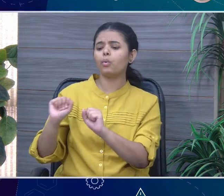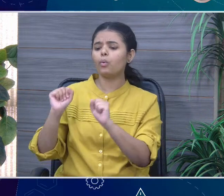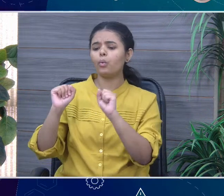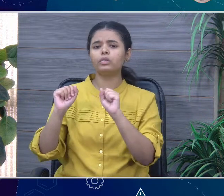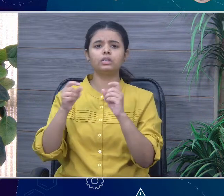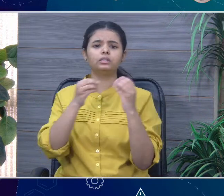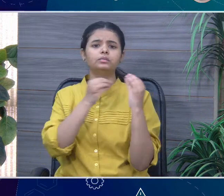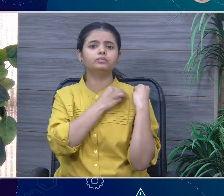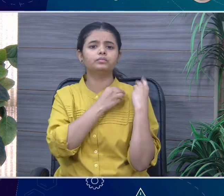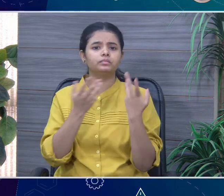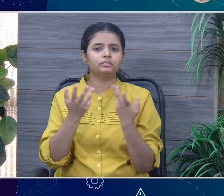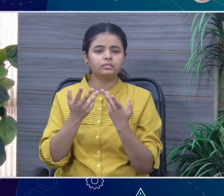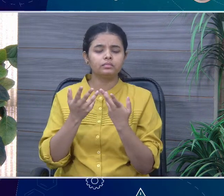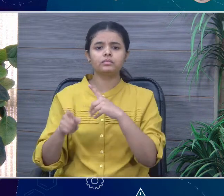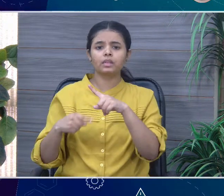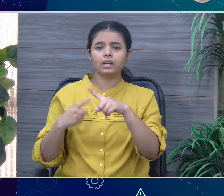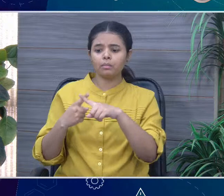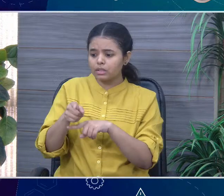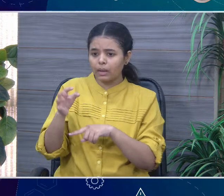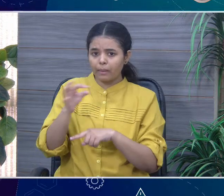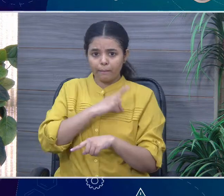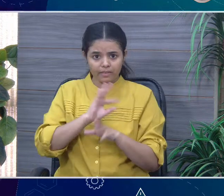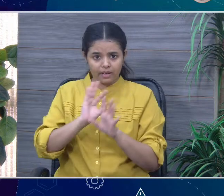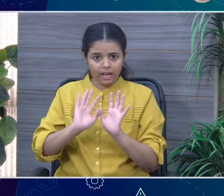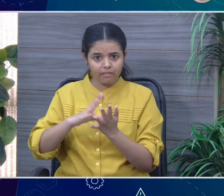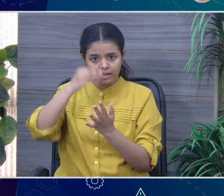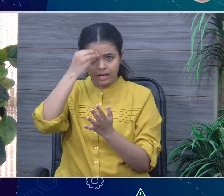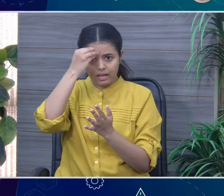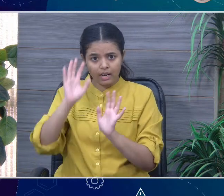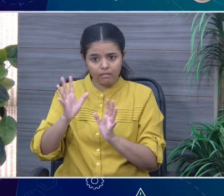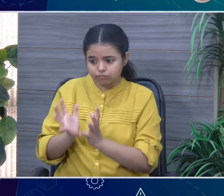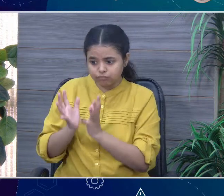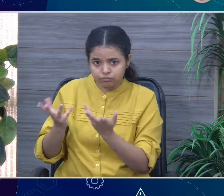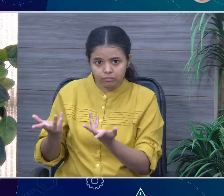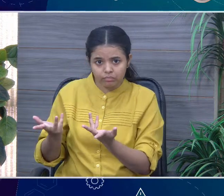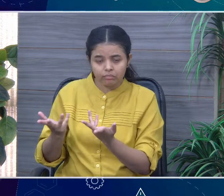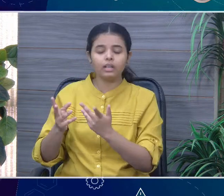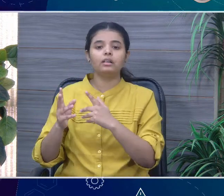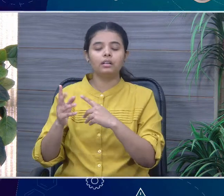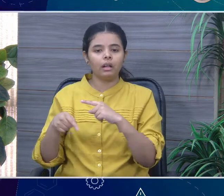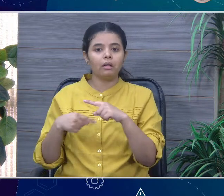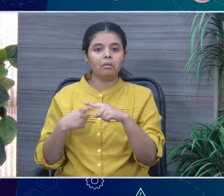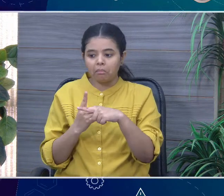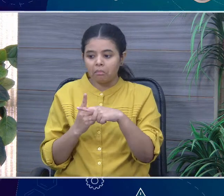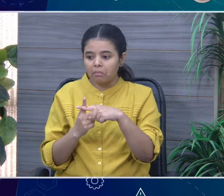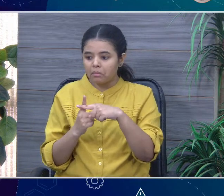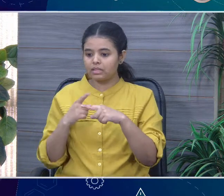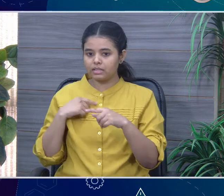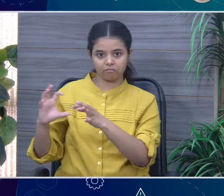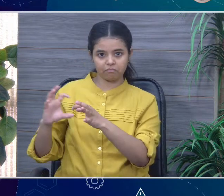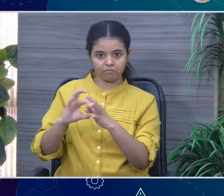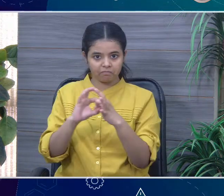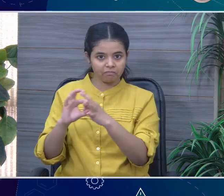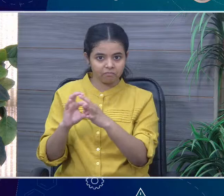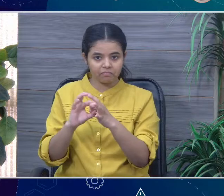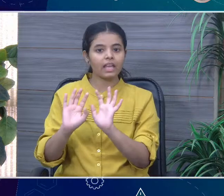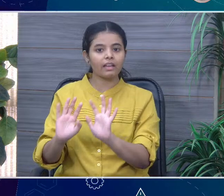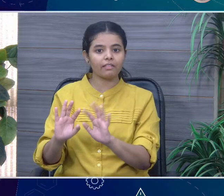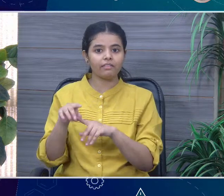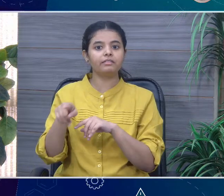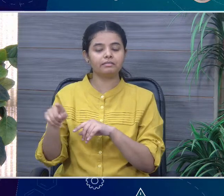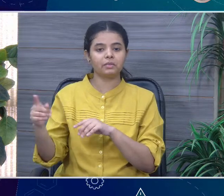roles, how they are going to benefit from each other, for how long are they associated with each other. So there are